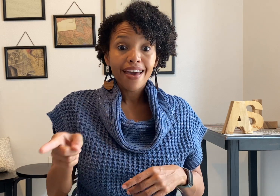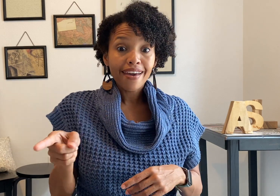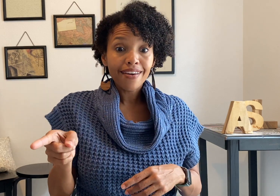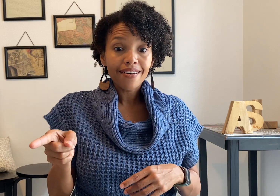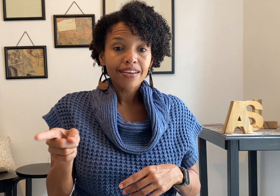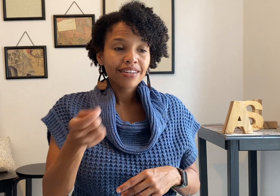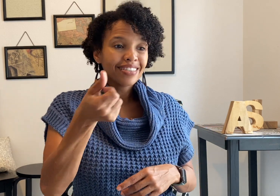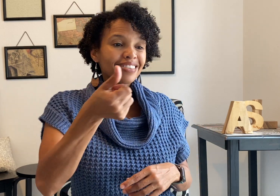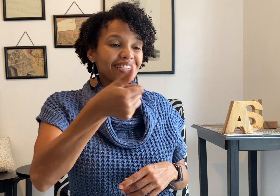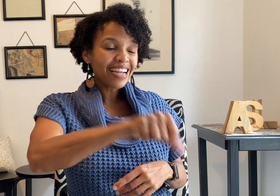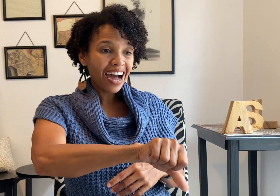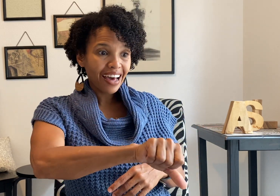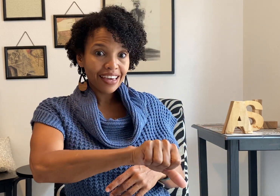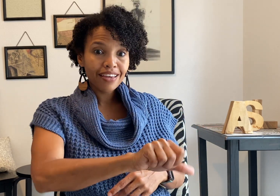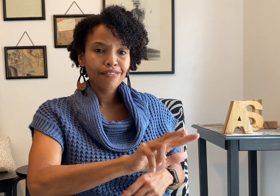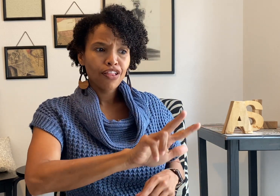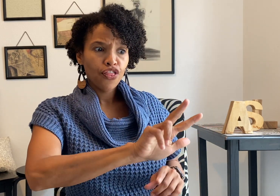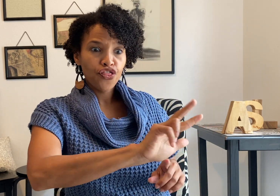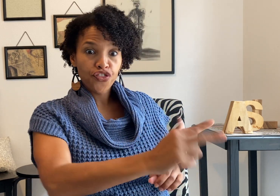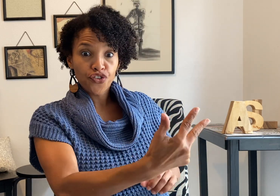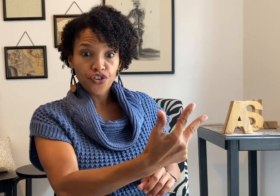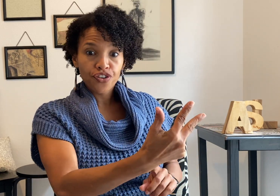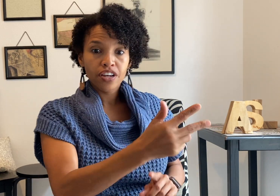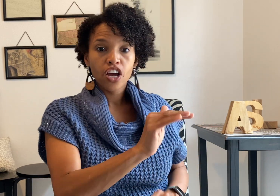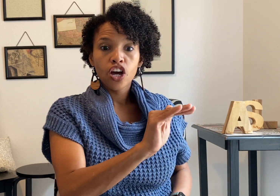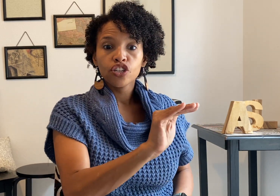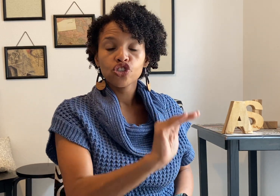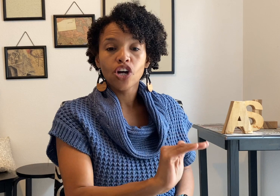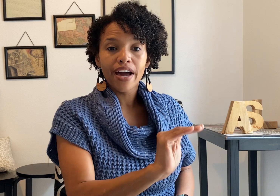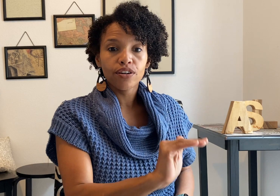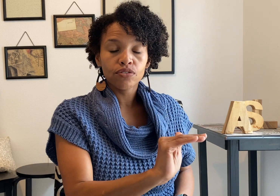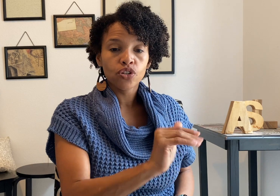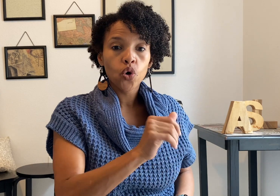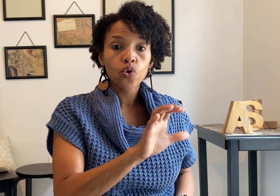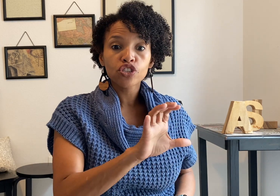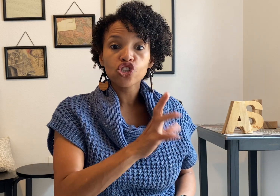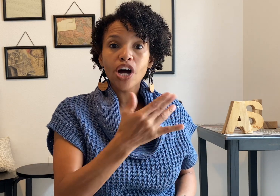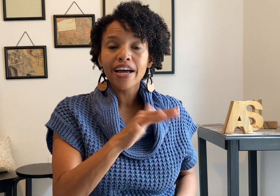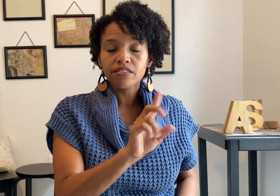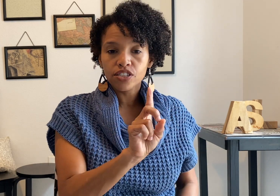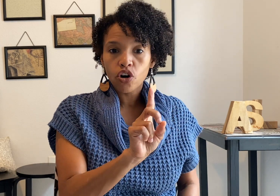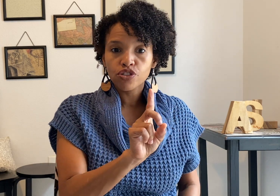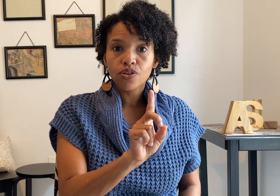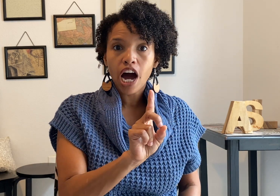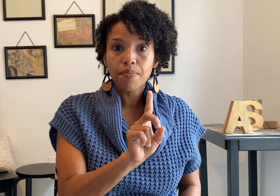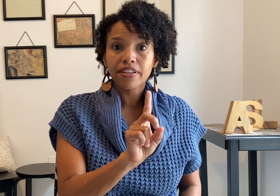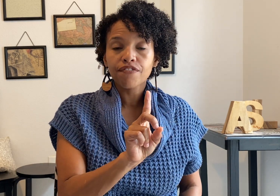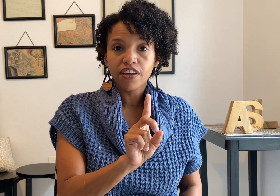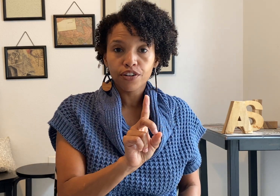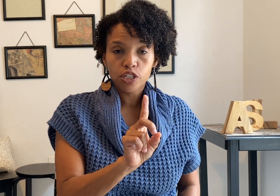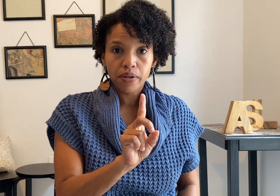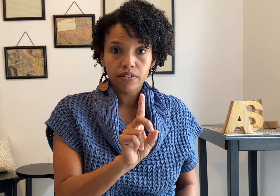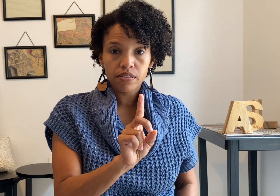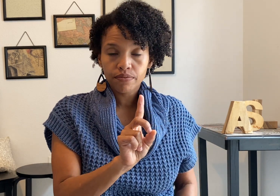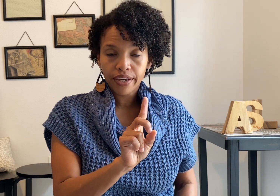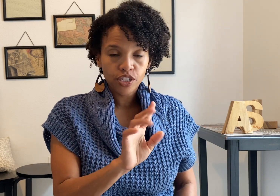They deny third child, or child is also commonly finger spelled. Okay, so either